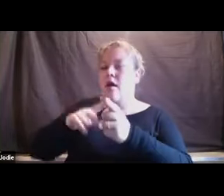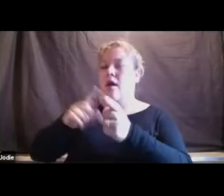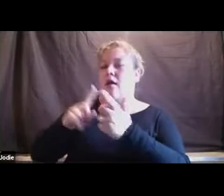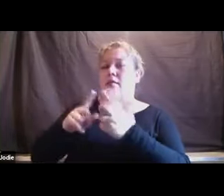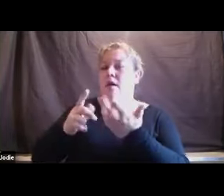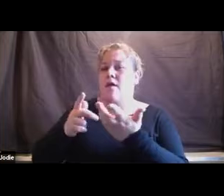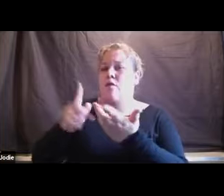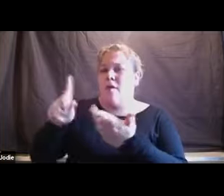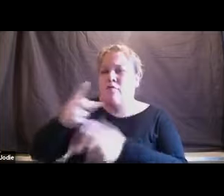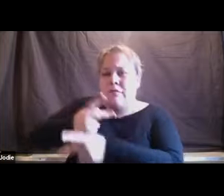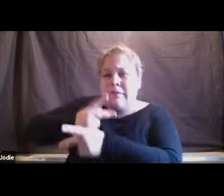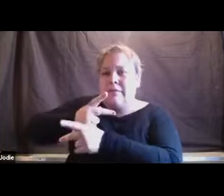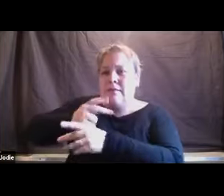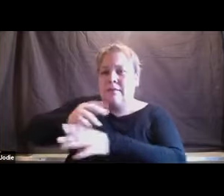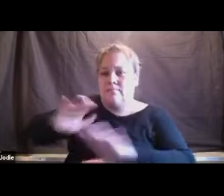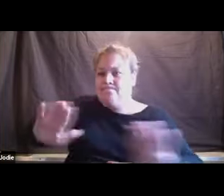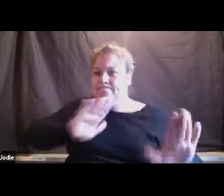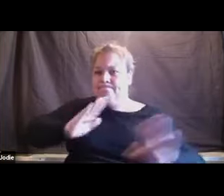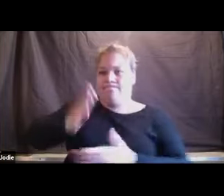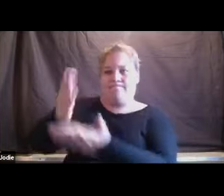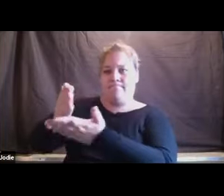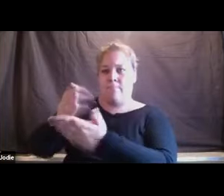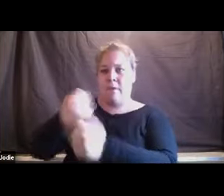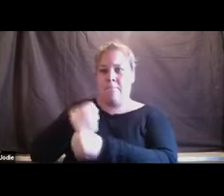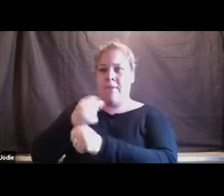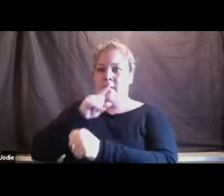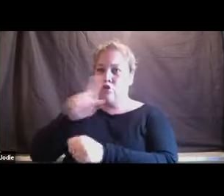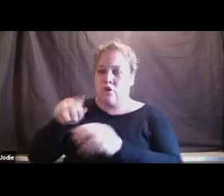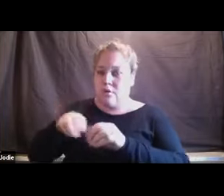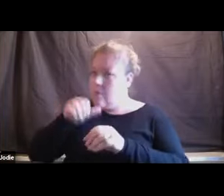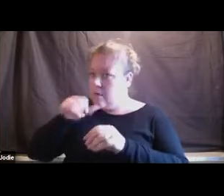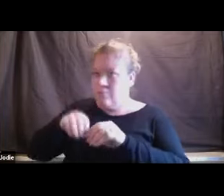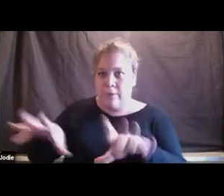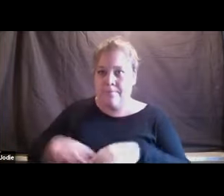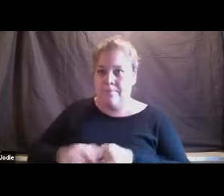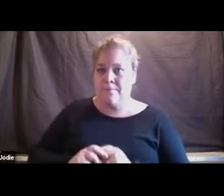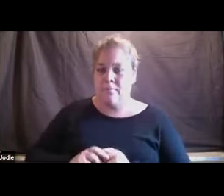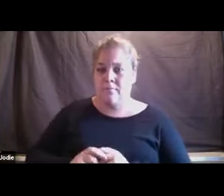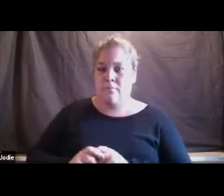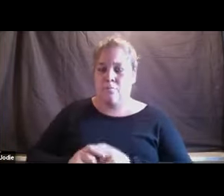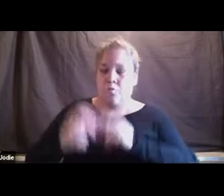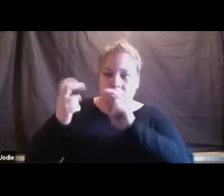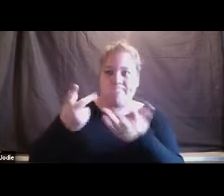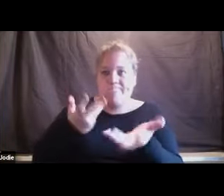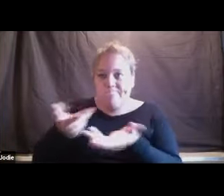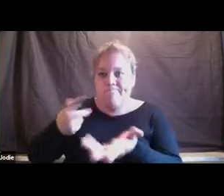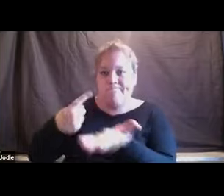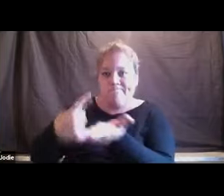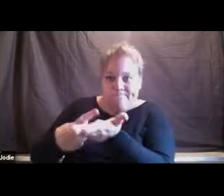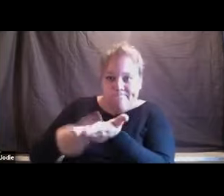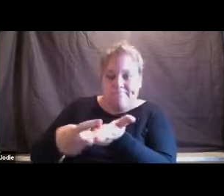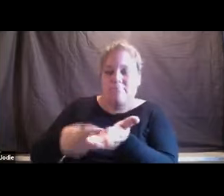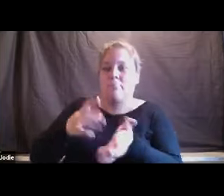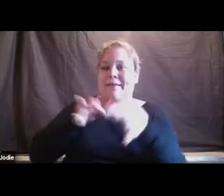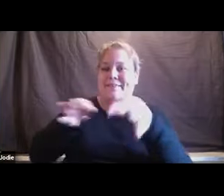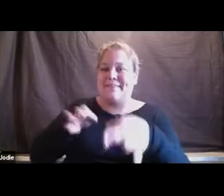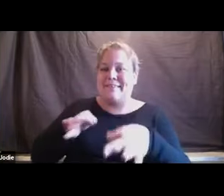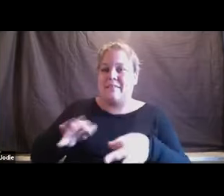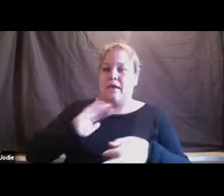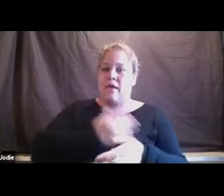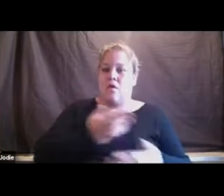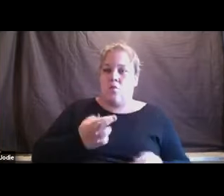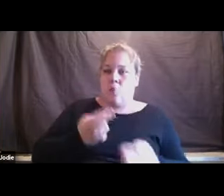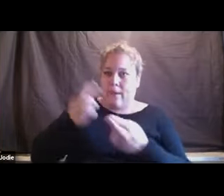does not continue. And we talk through those levels of risk and those decisions, and the Y has done a very good job